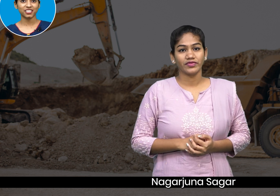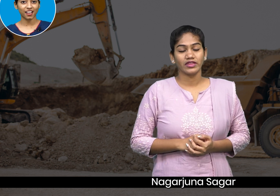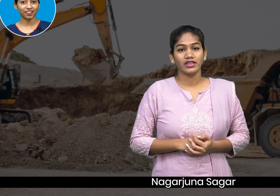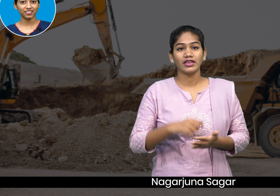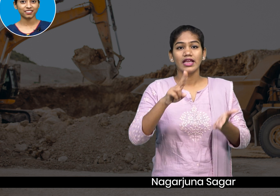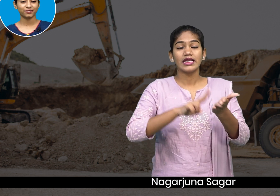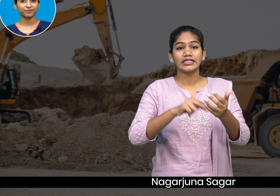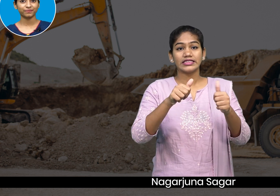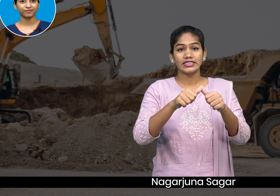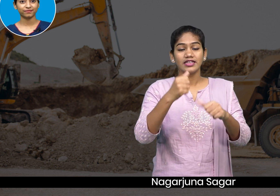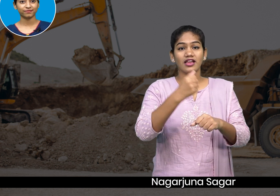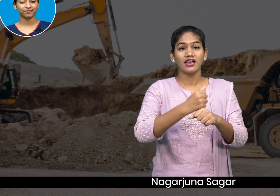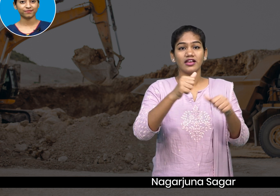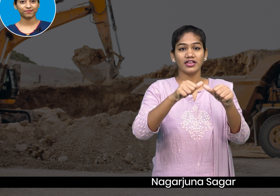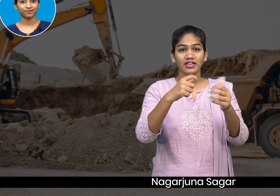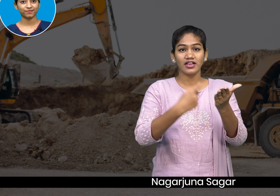Nagarjuna Sagar,